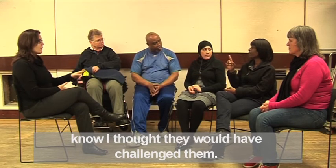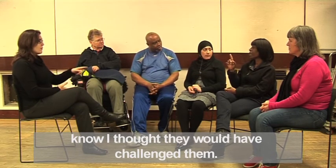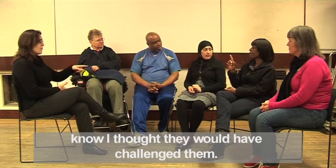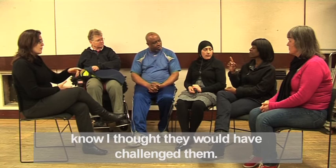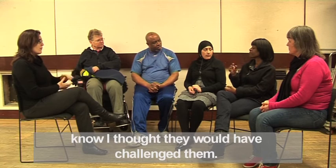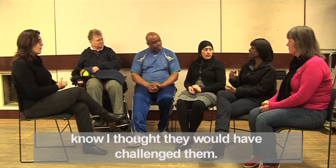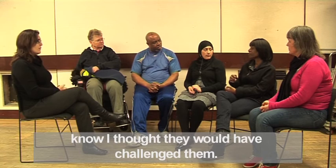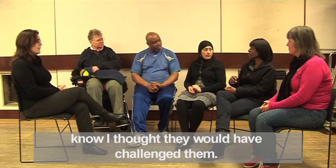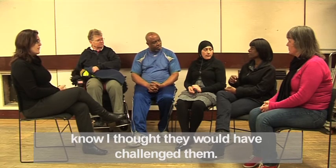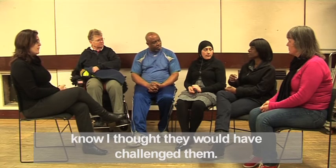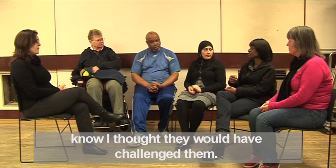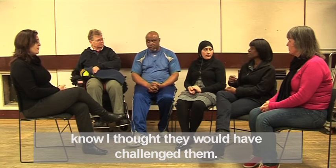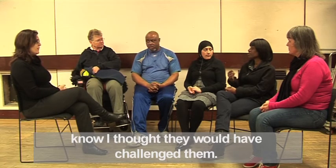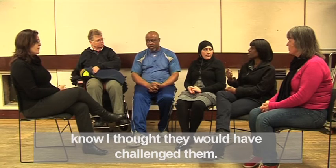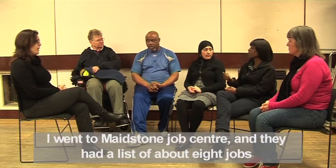Yeah. Diane is saying,